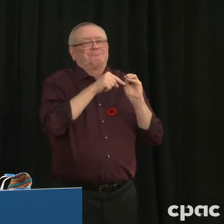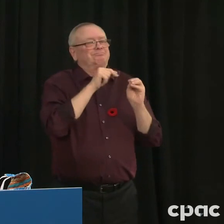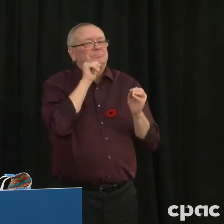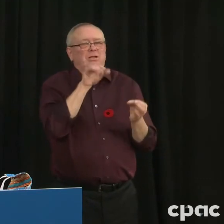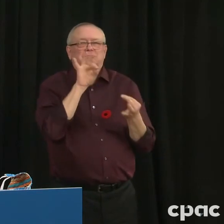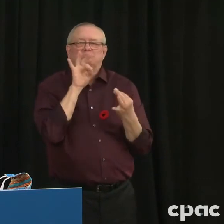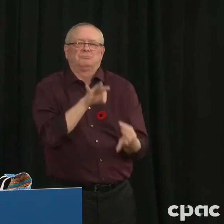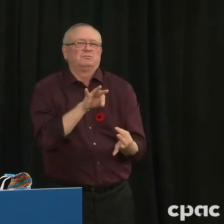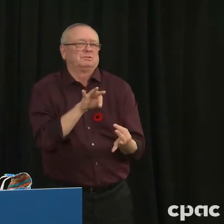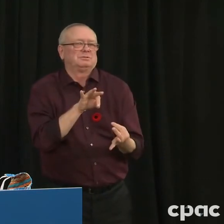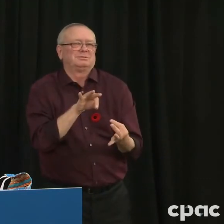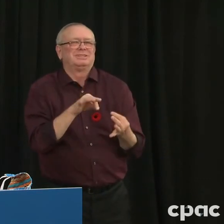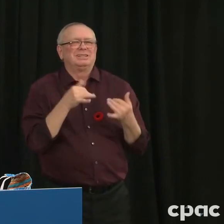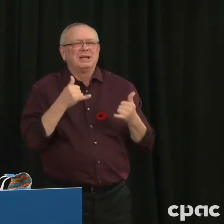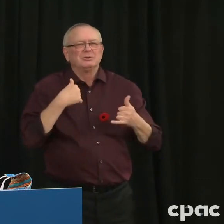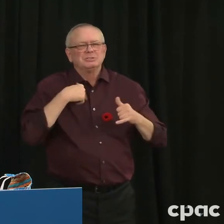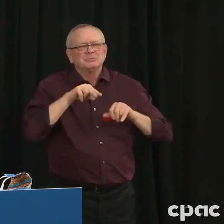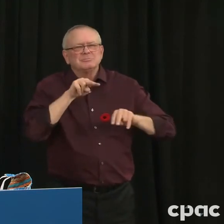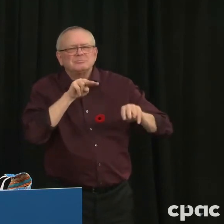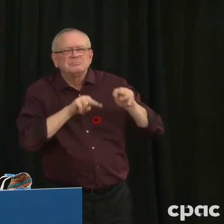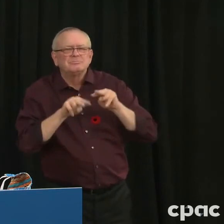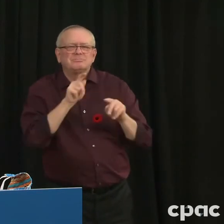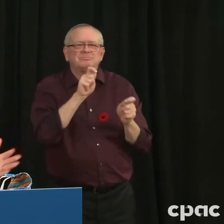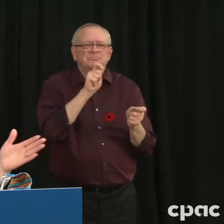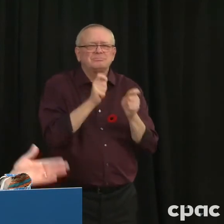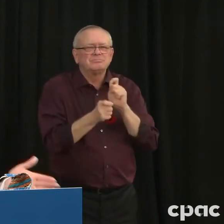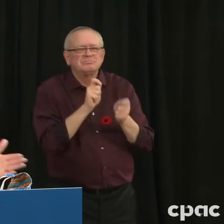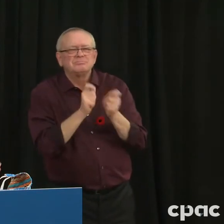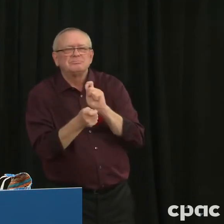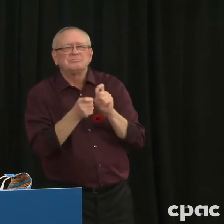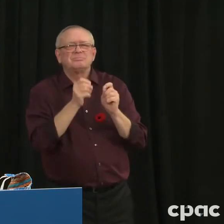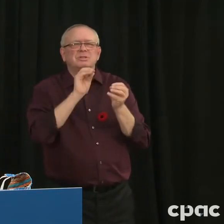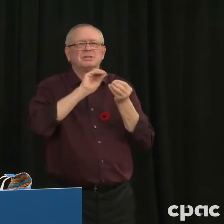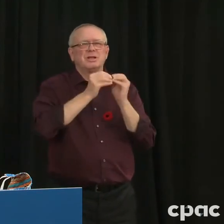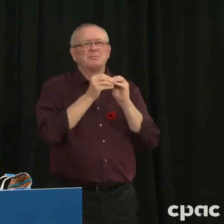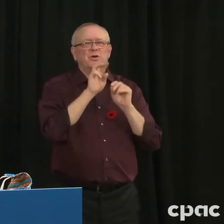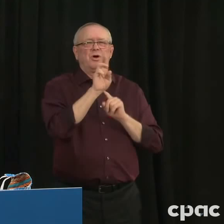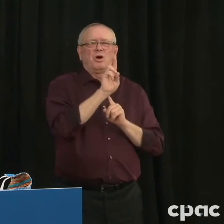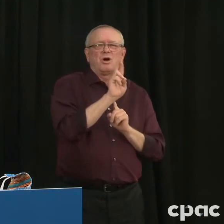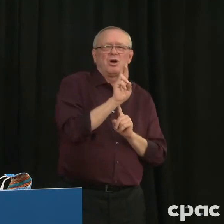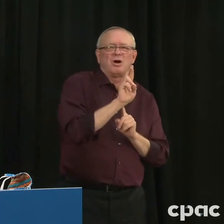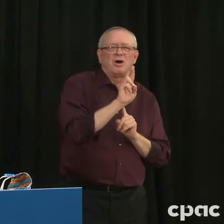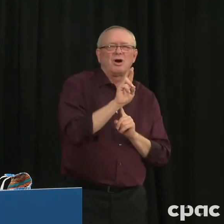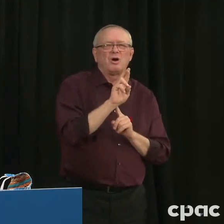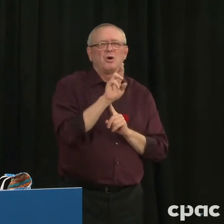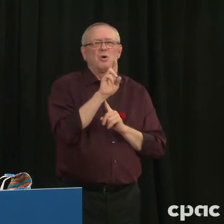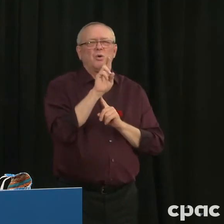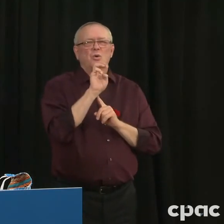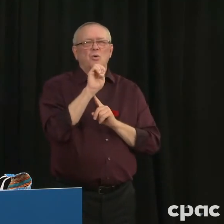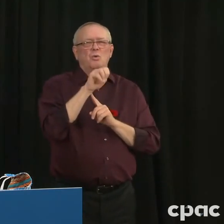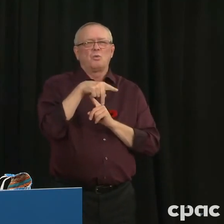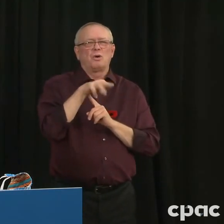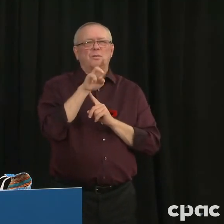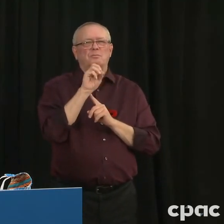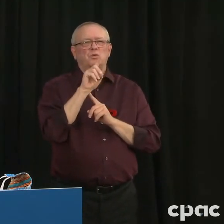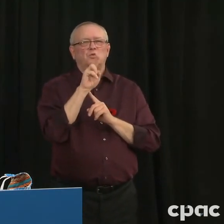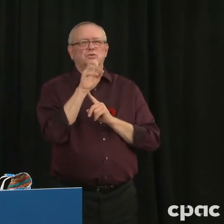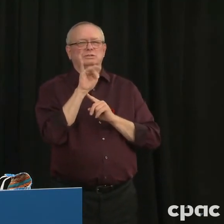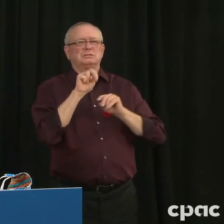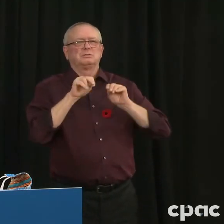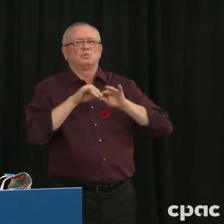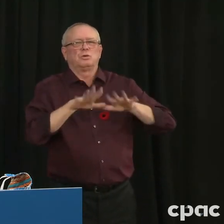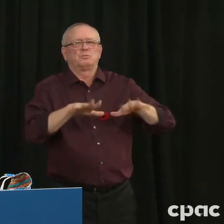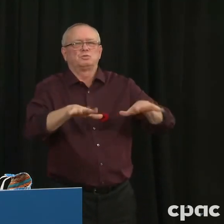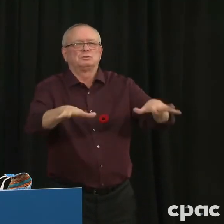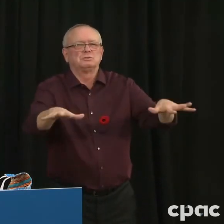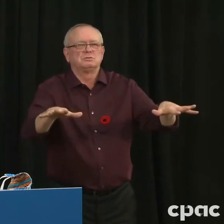counts combined with our reproductive rate, or R, to put in multiple new measures over the past several weeks. Of course, now that